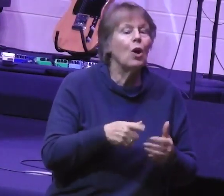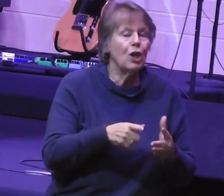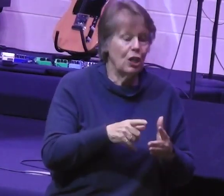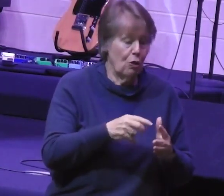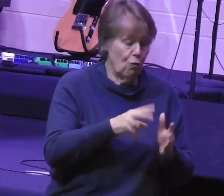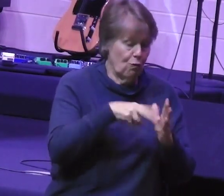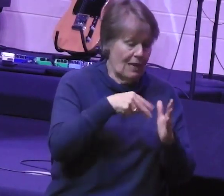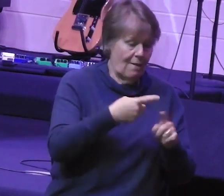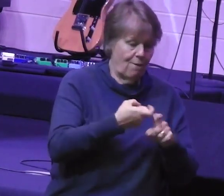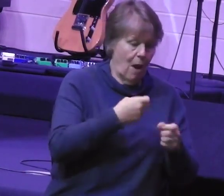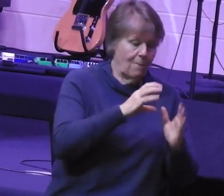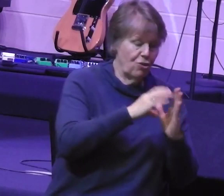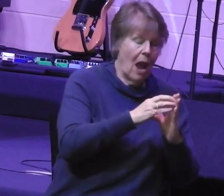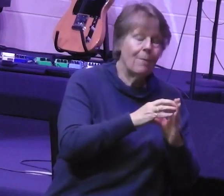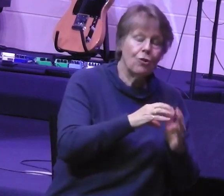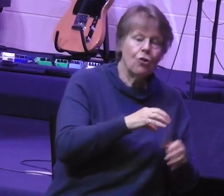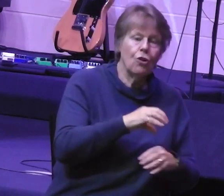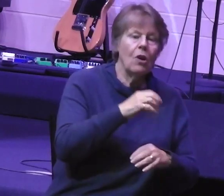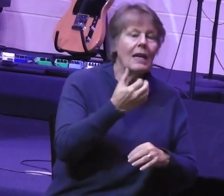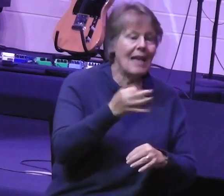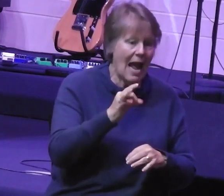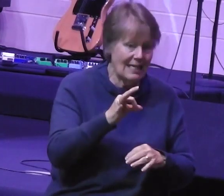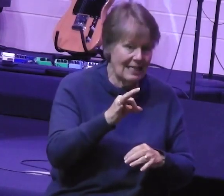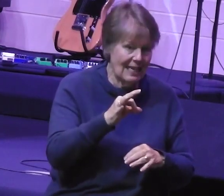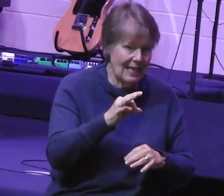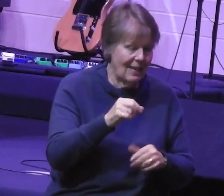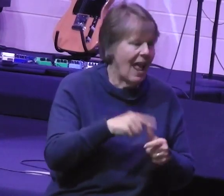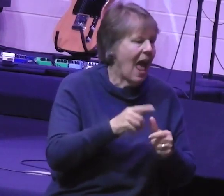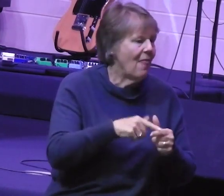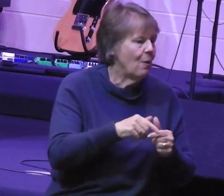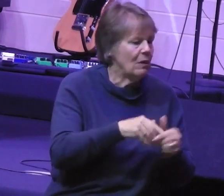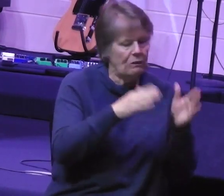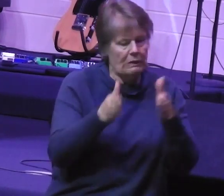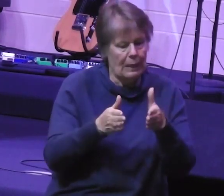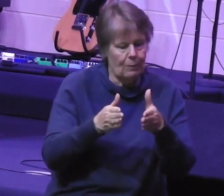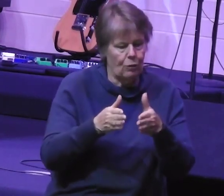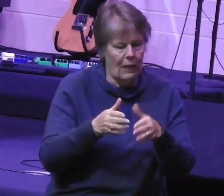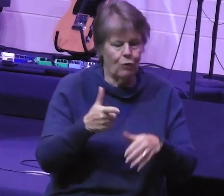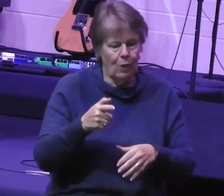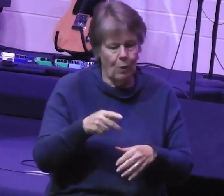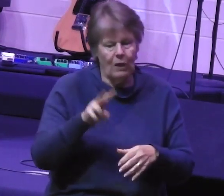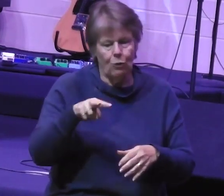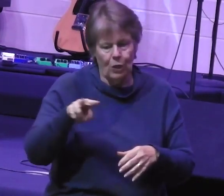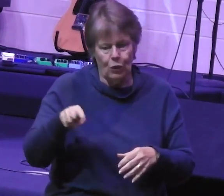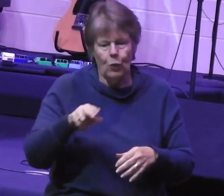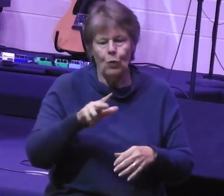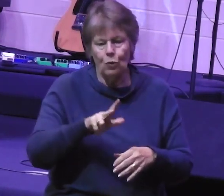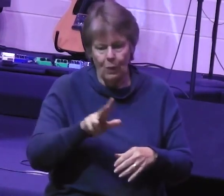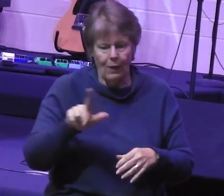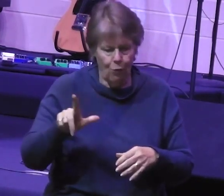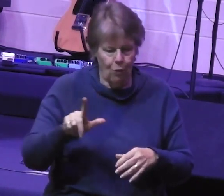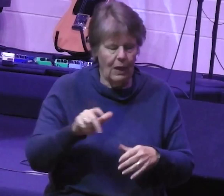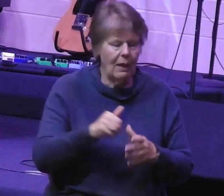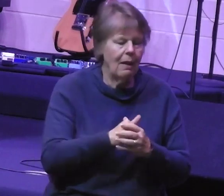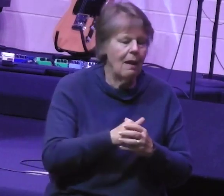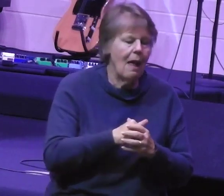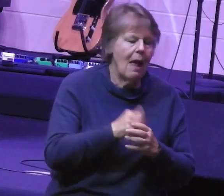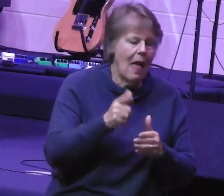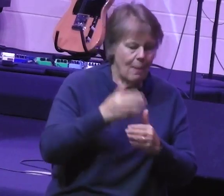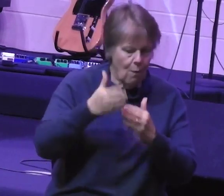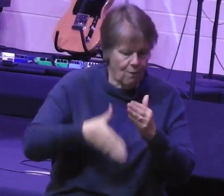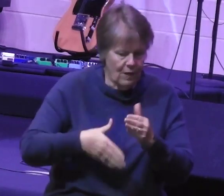chapter 19, and then we're going to kind of jump over 20, 21, 22, and 23, and we're going to end in